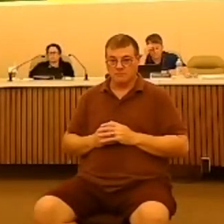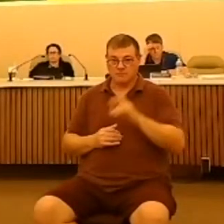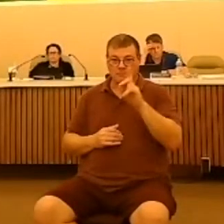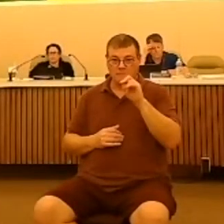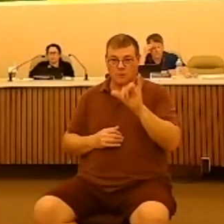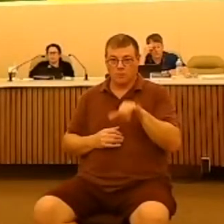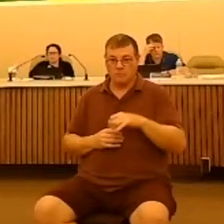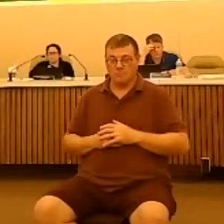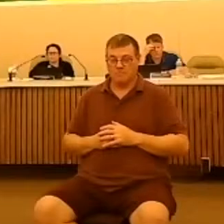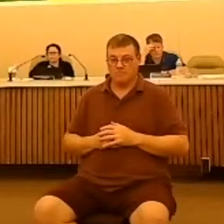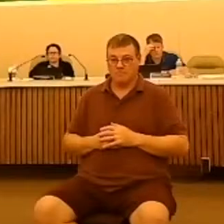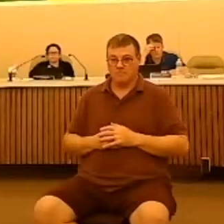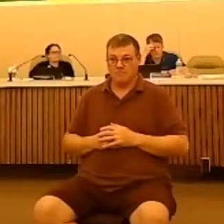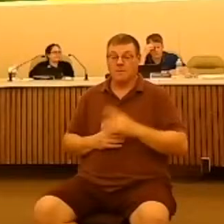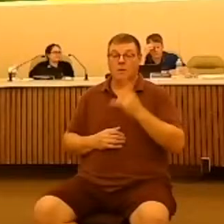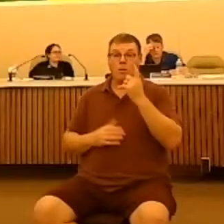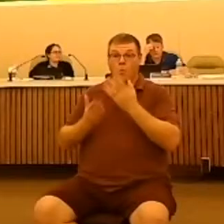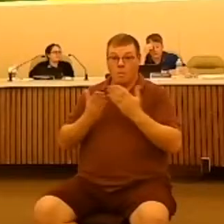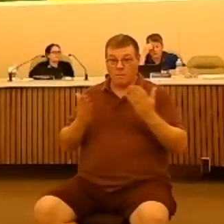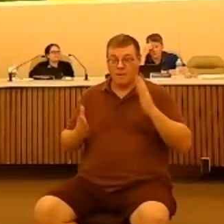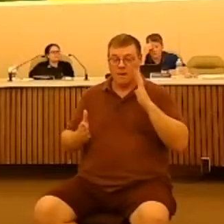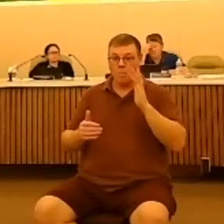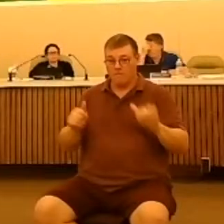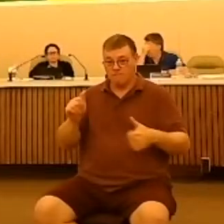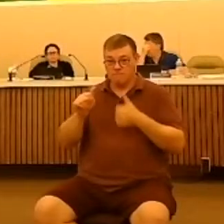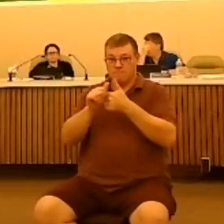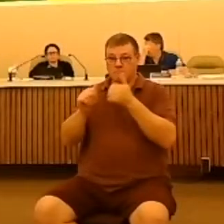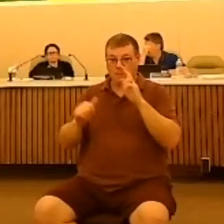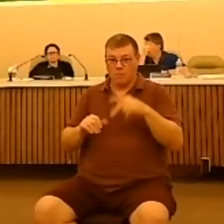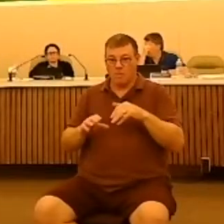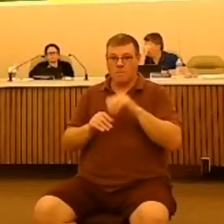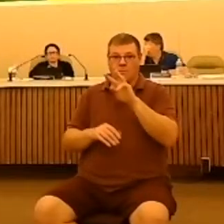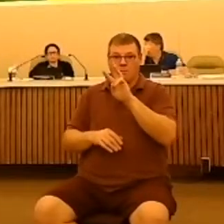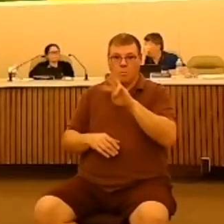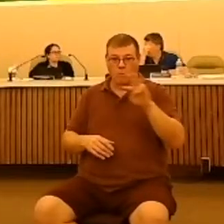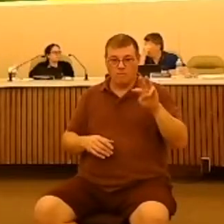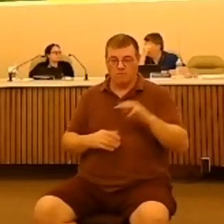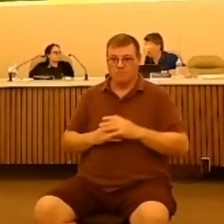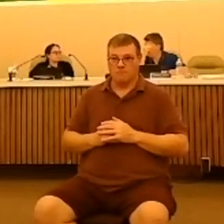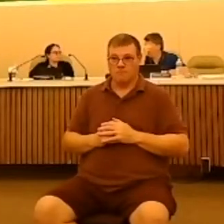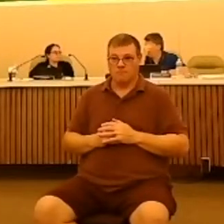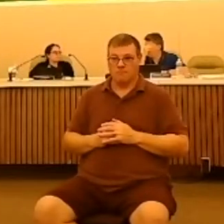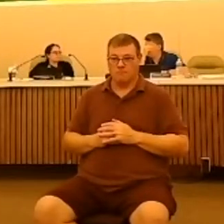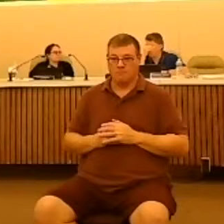do this. So one of the things we'll do is we'll follow this up with something on our website.